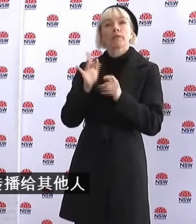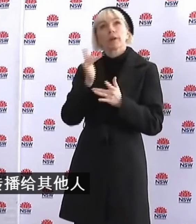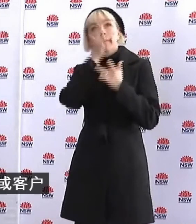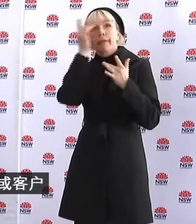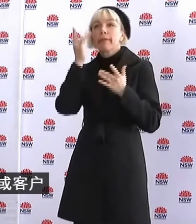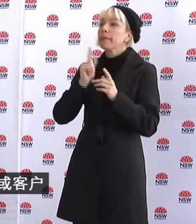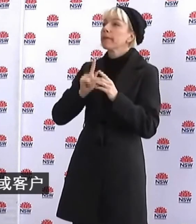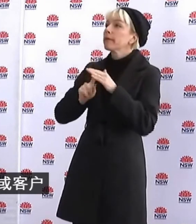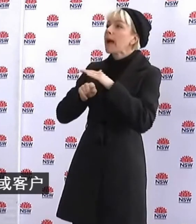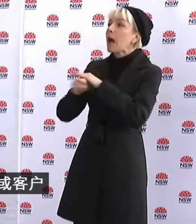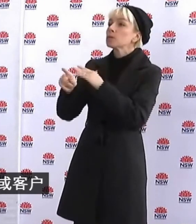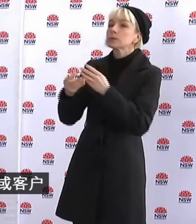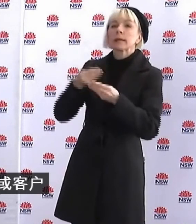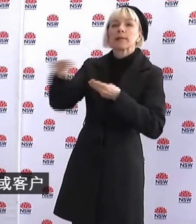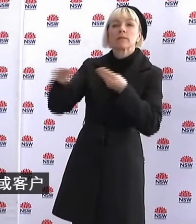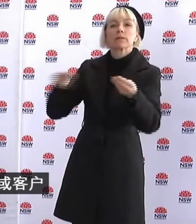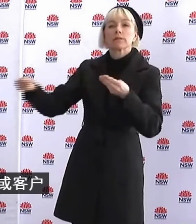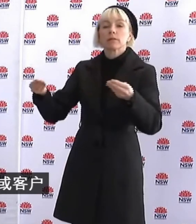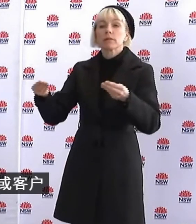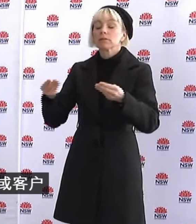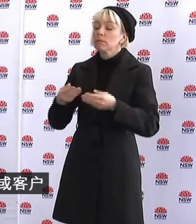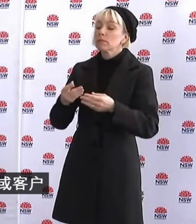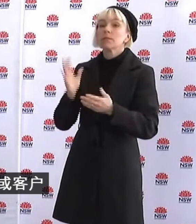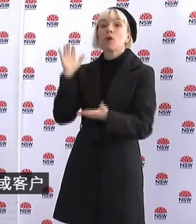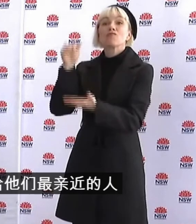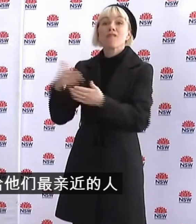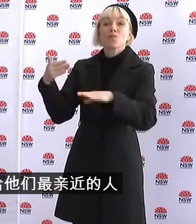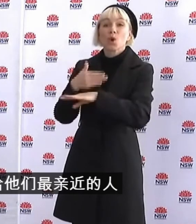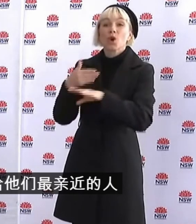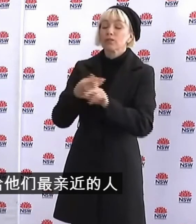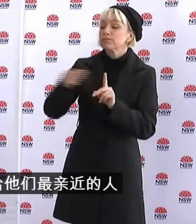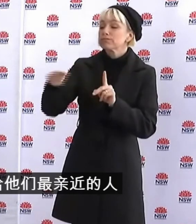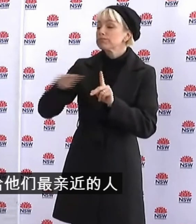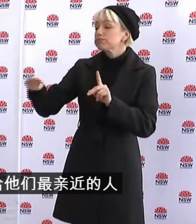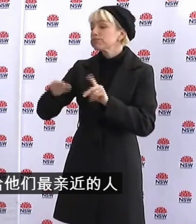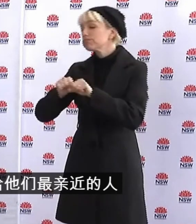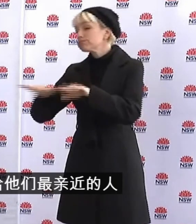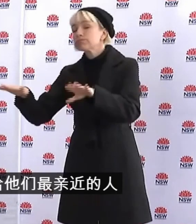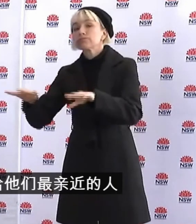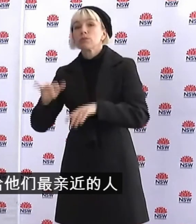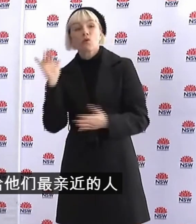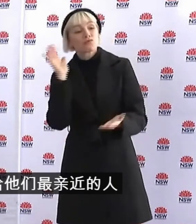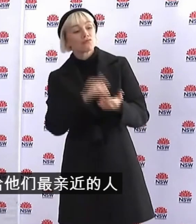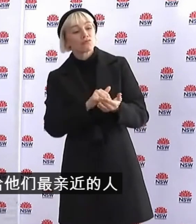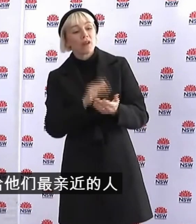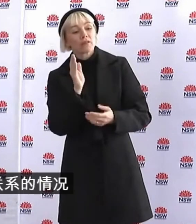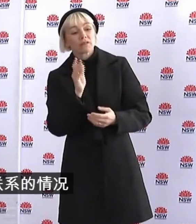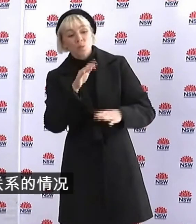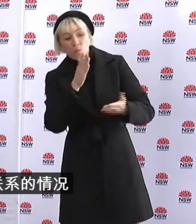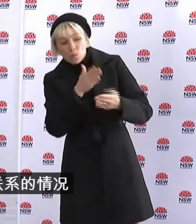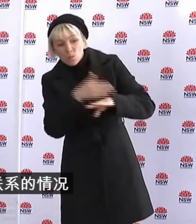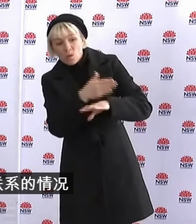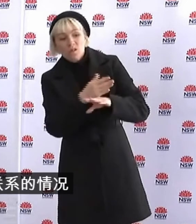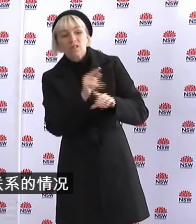to others in their workplace, transmitting it to patrons or clients, or worse, going home and giving it to their closest people.